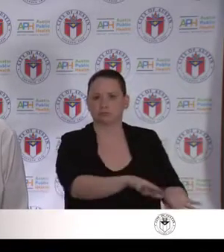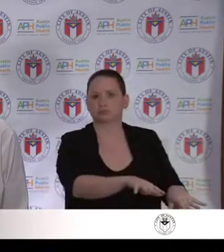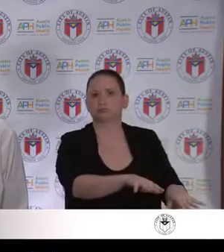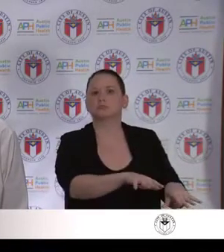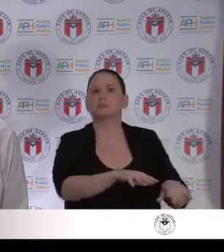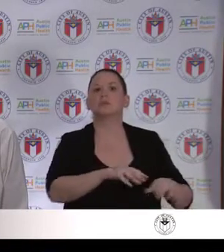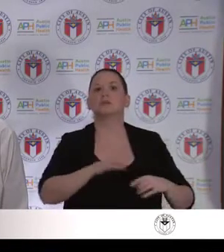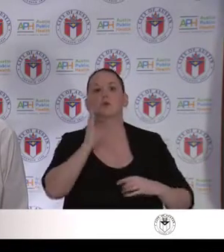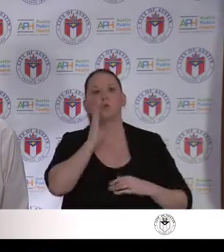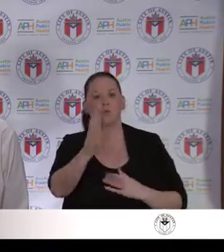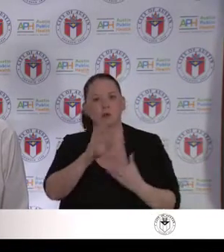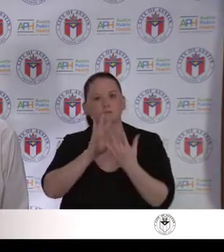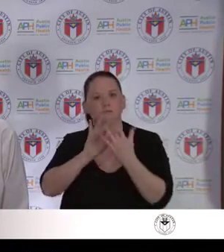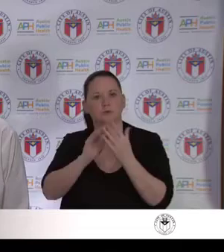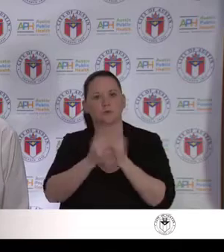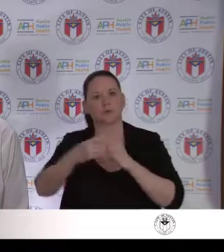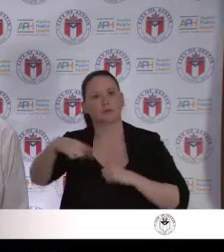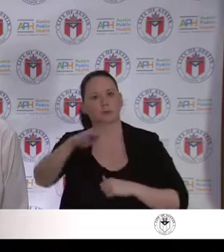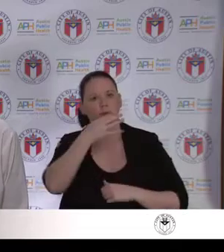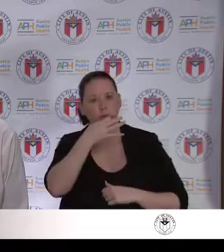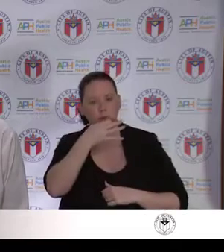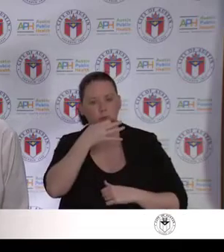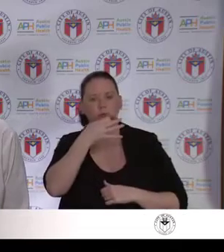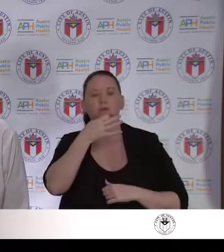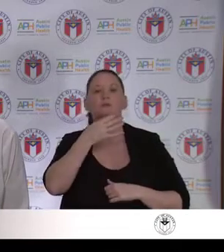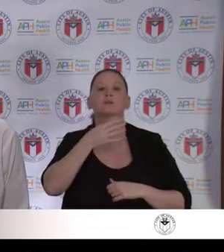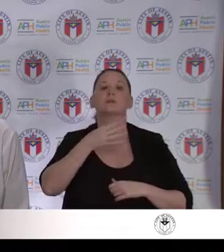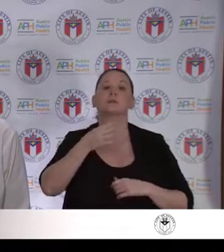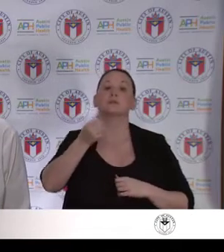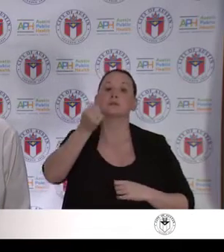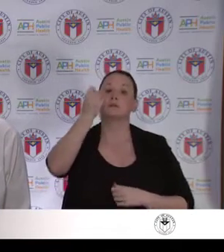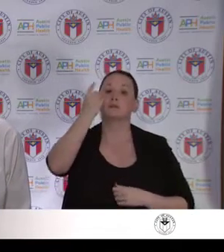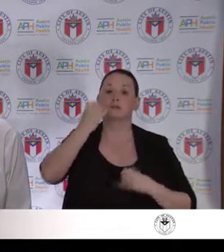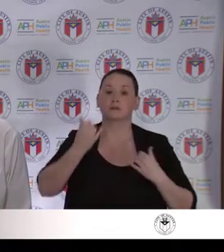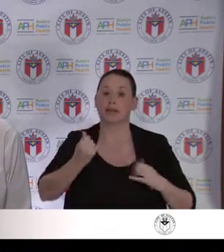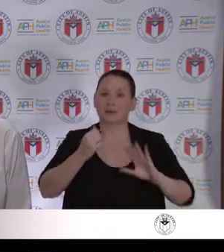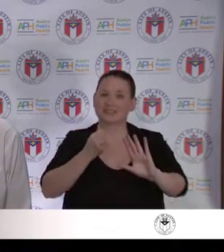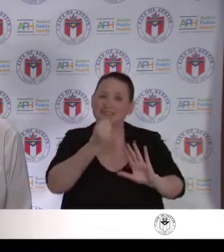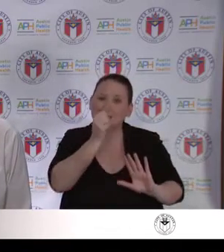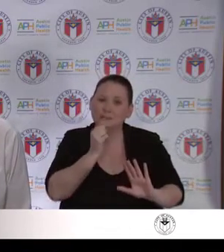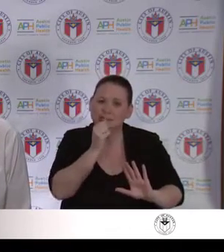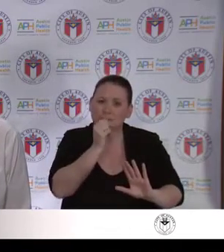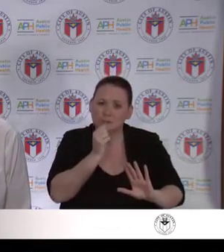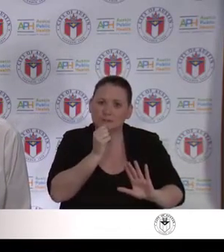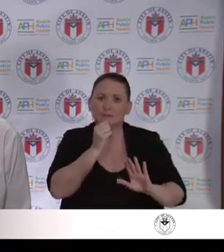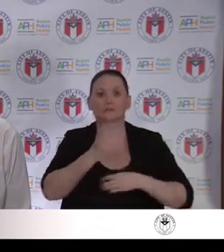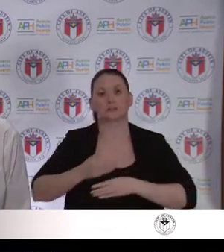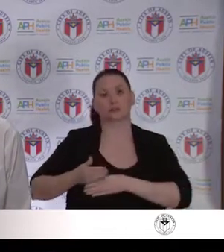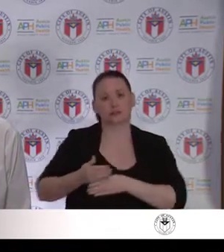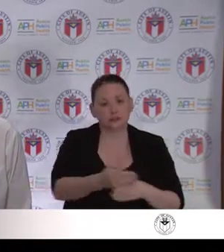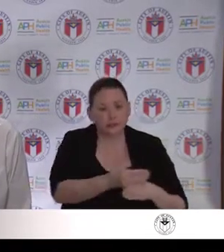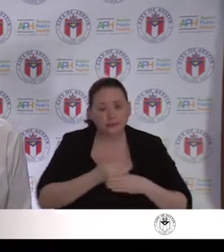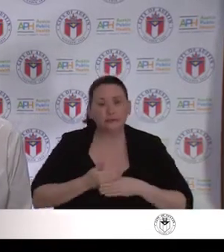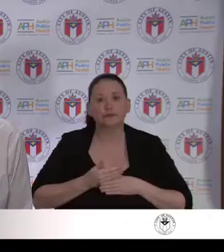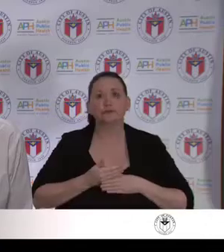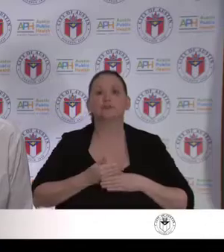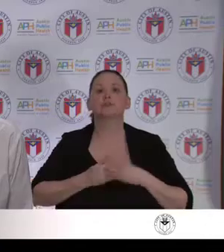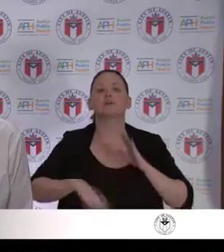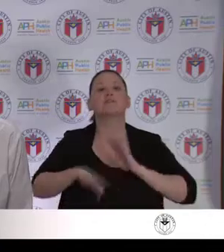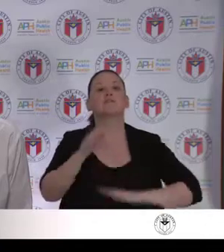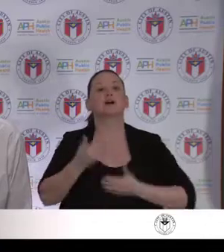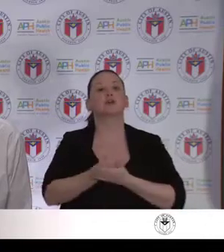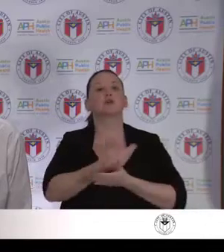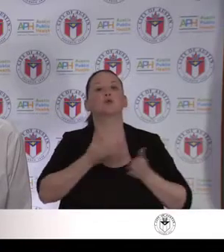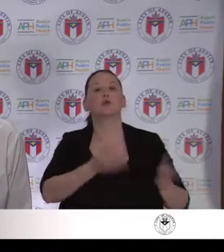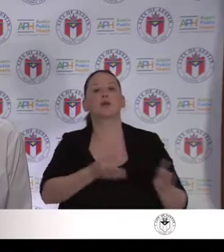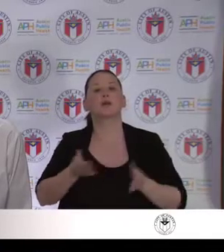getting back to you about things like that. But in the meantime, remember, patience and sharing and finding new ways to